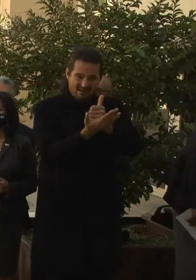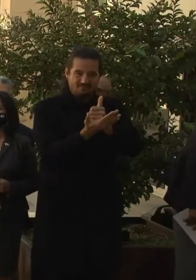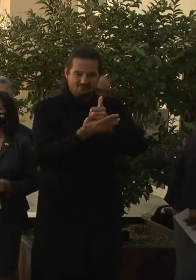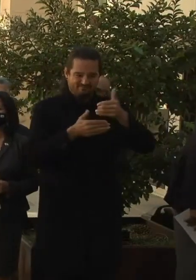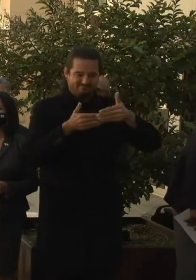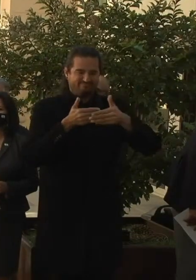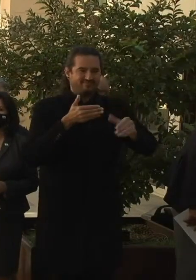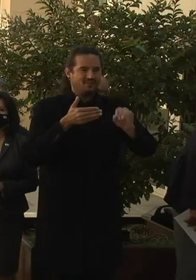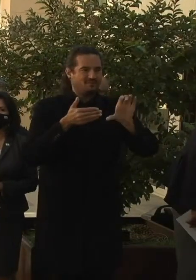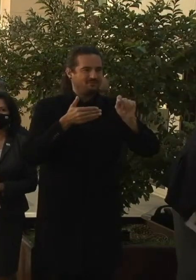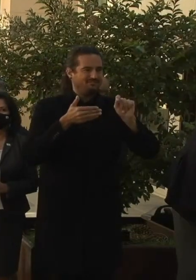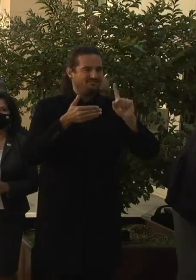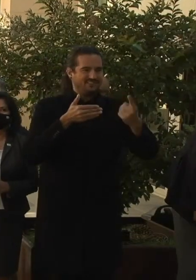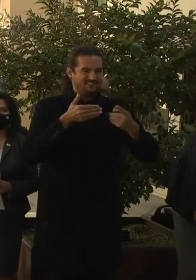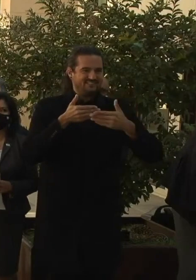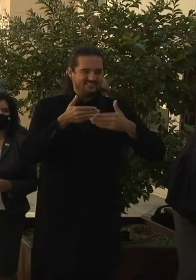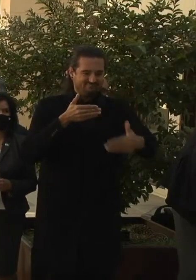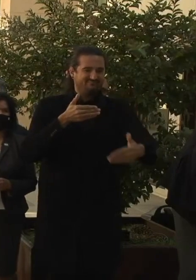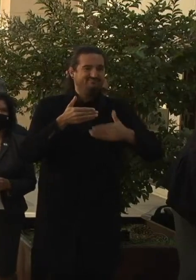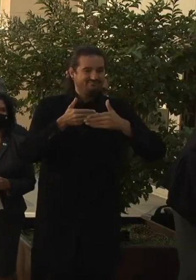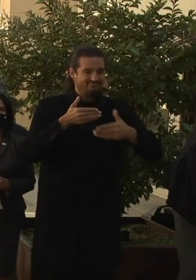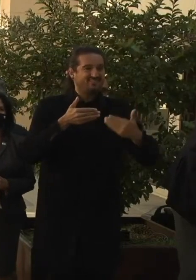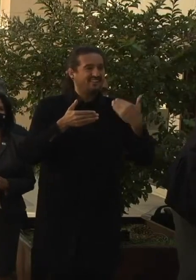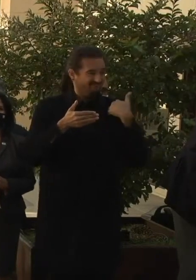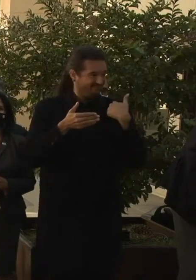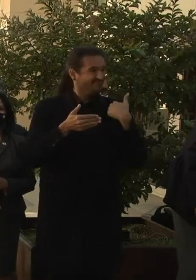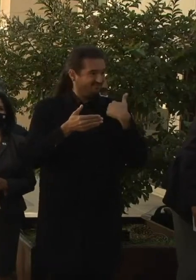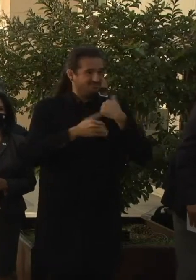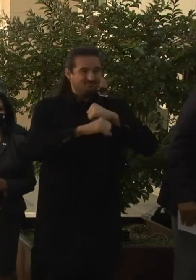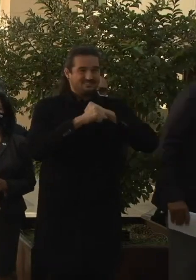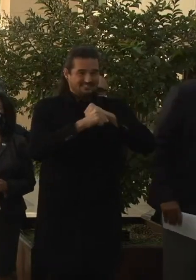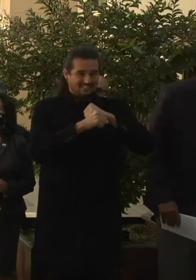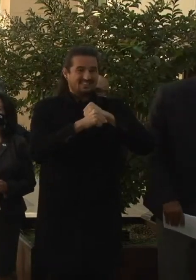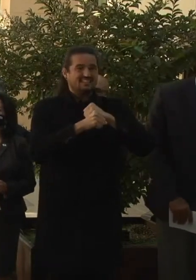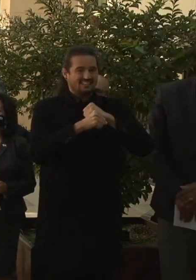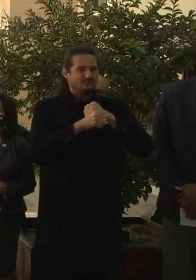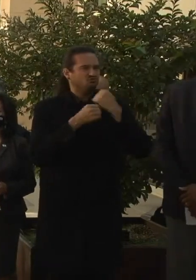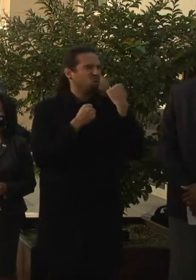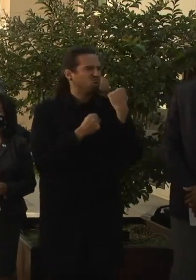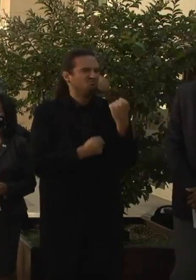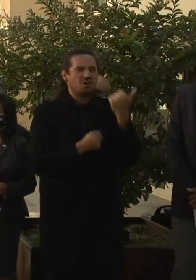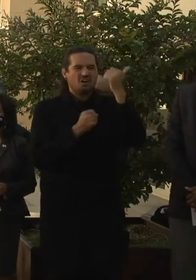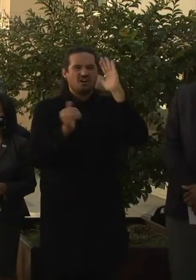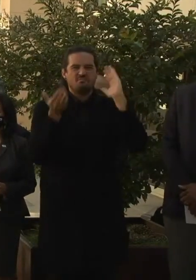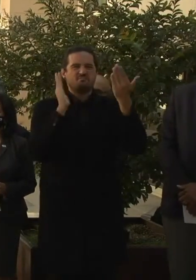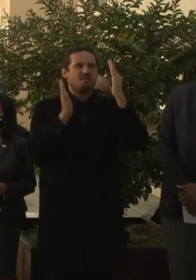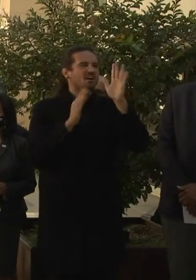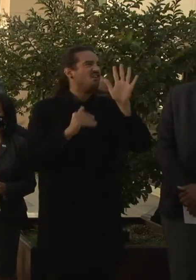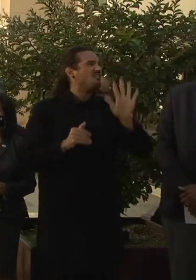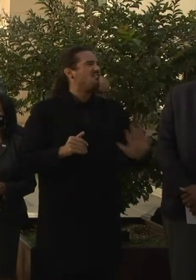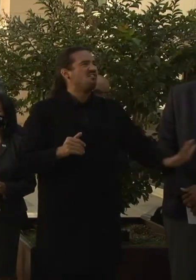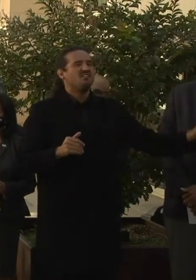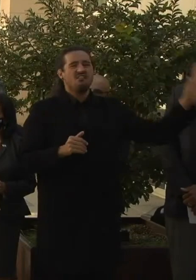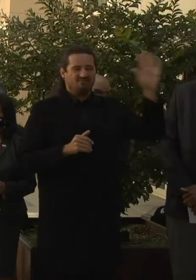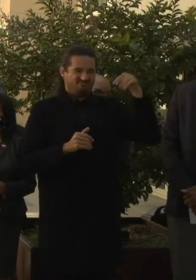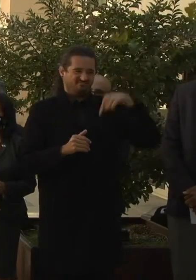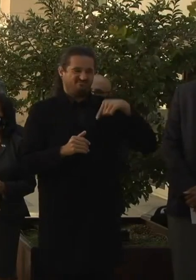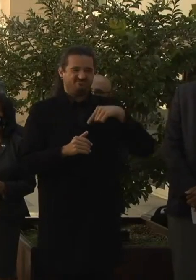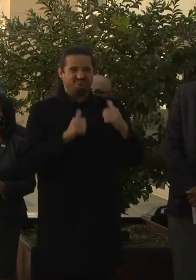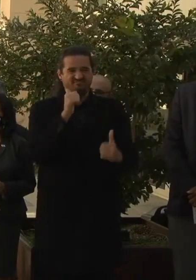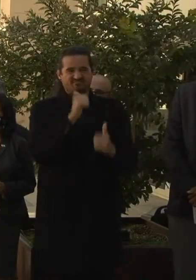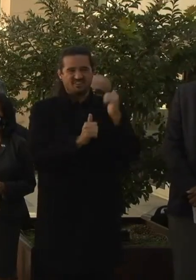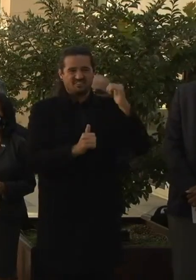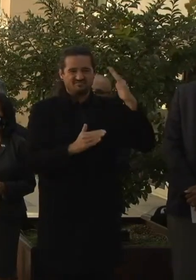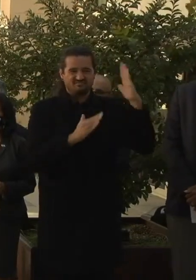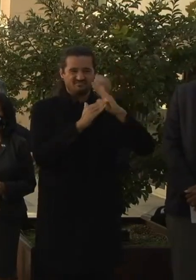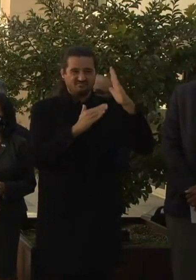protections post October 1st. And while the moratorium expires, we still have protections for